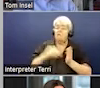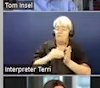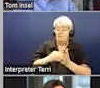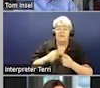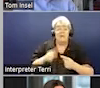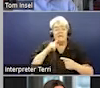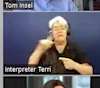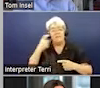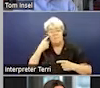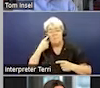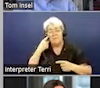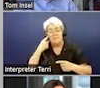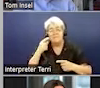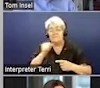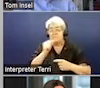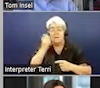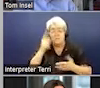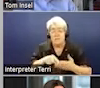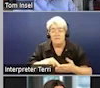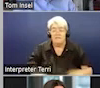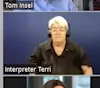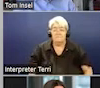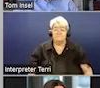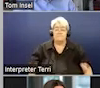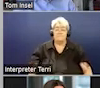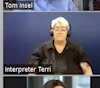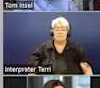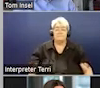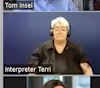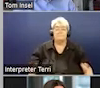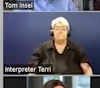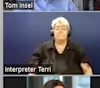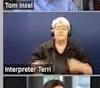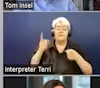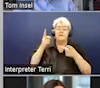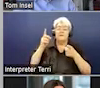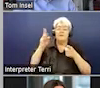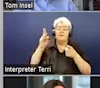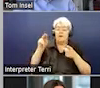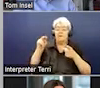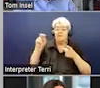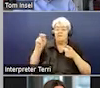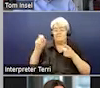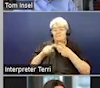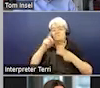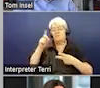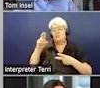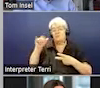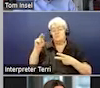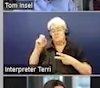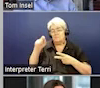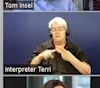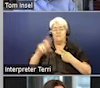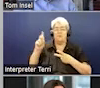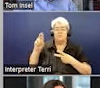has really quite understood that. And again, Dr. Insel and Dr. McKeon, thank you so much